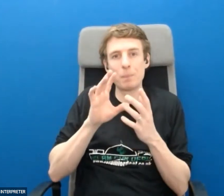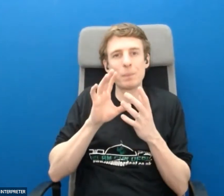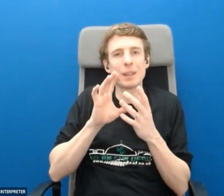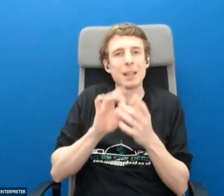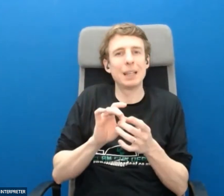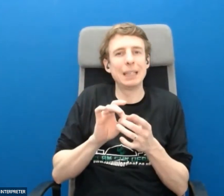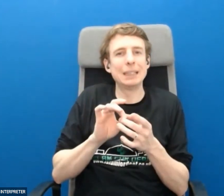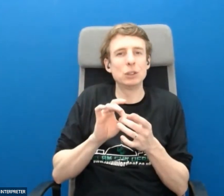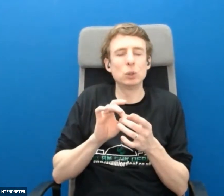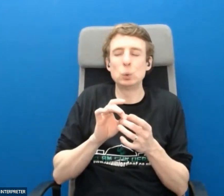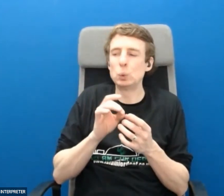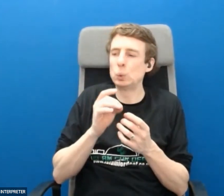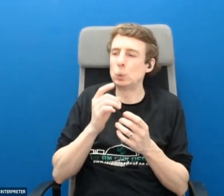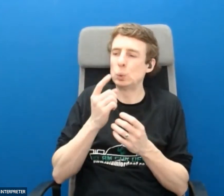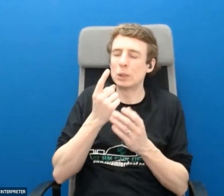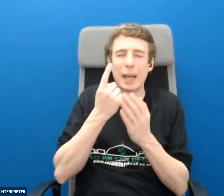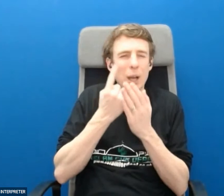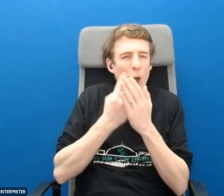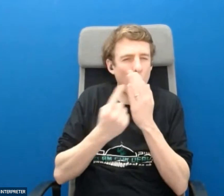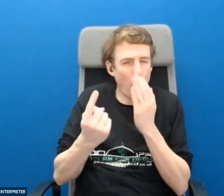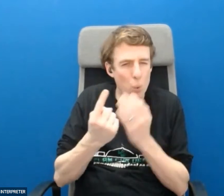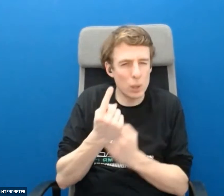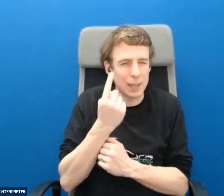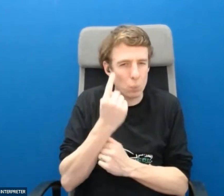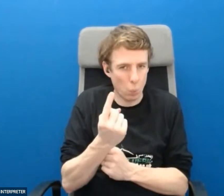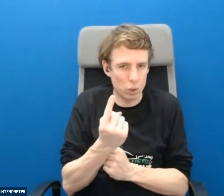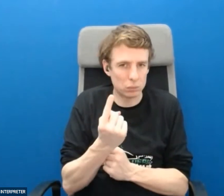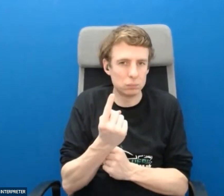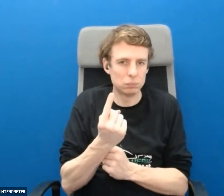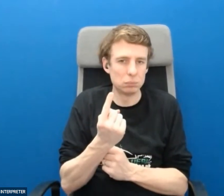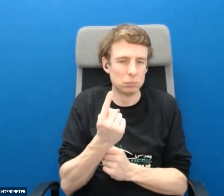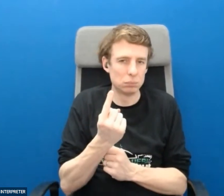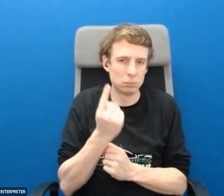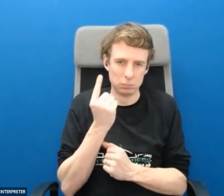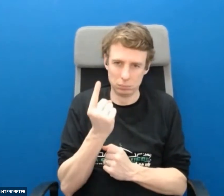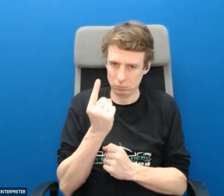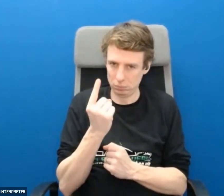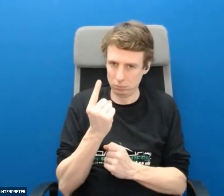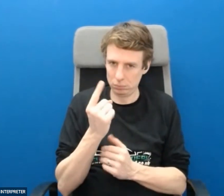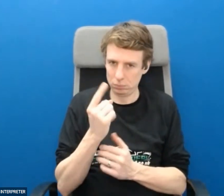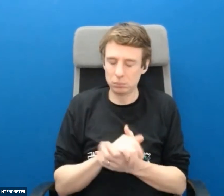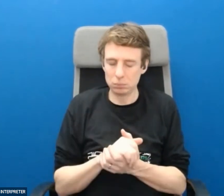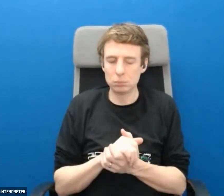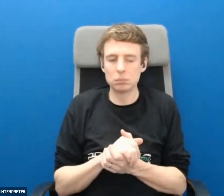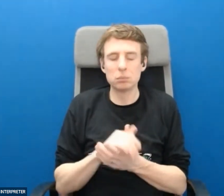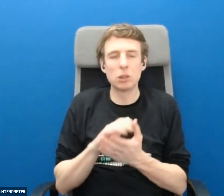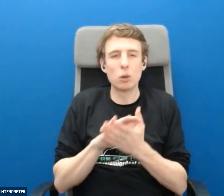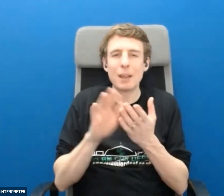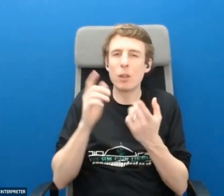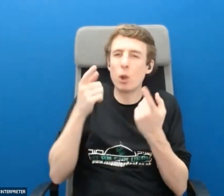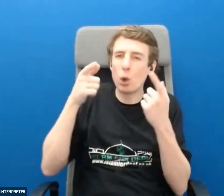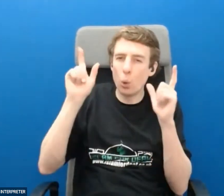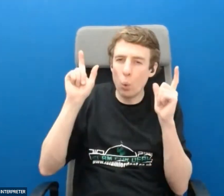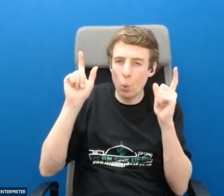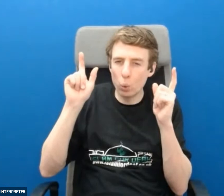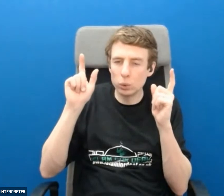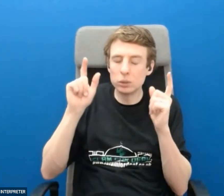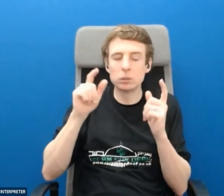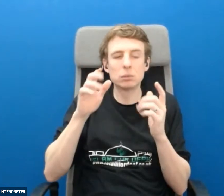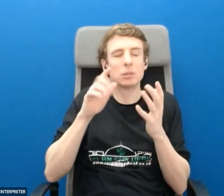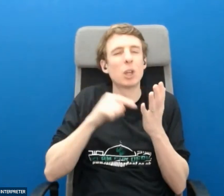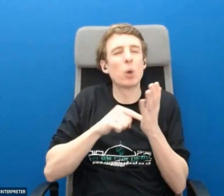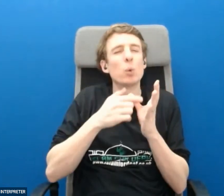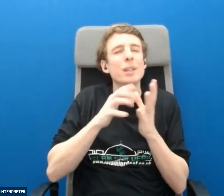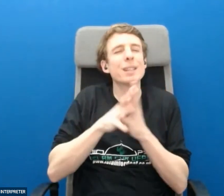Tawheed as oneness. So the oneness of Allah's lordship, and that's Tawheed, Tawheed,